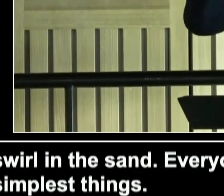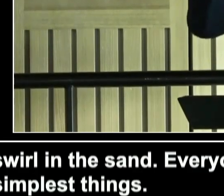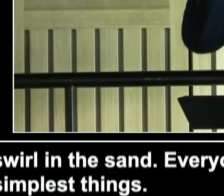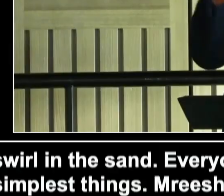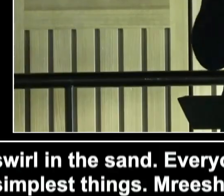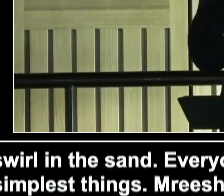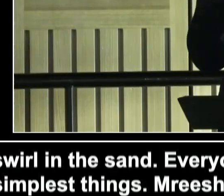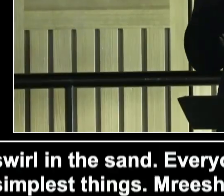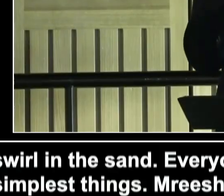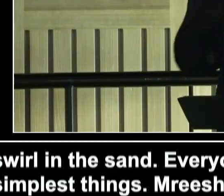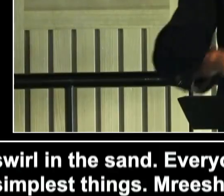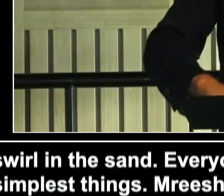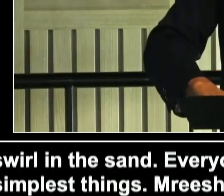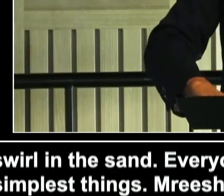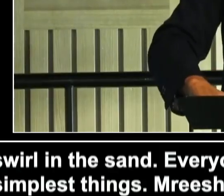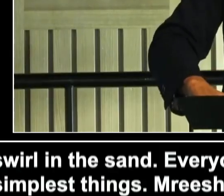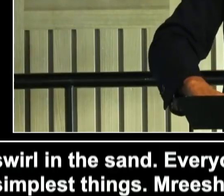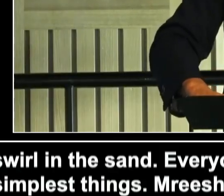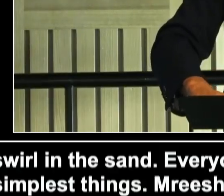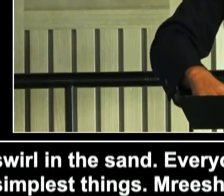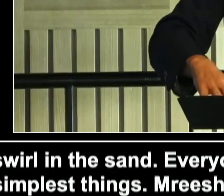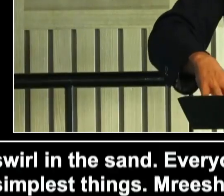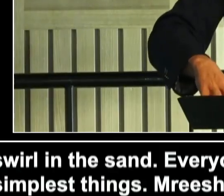Find meaning in the small things